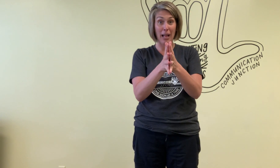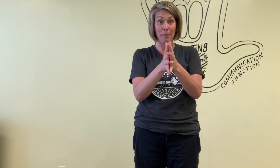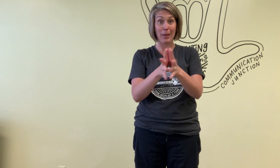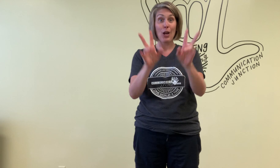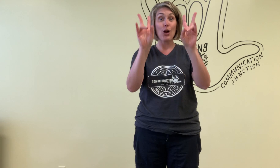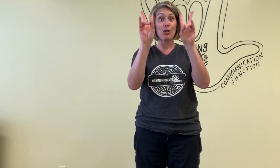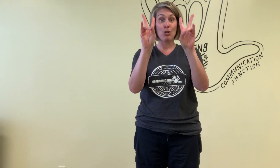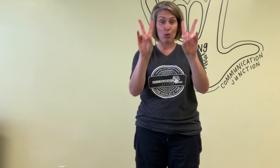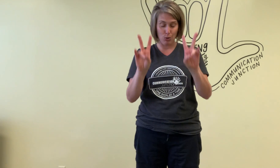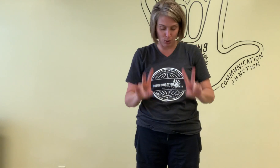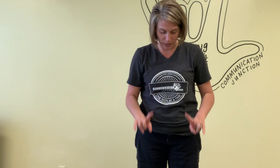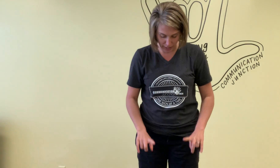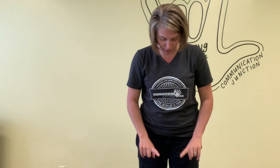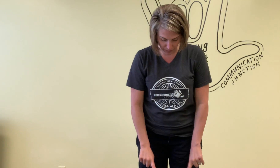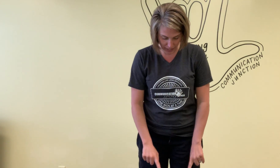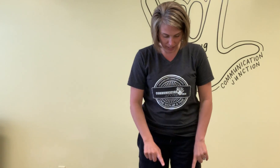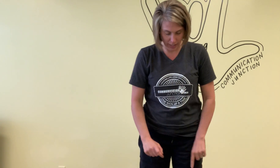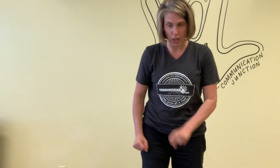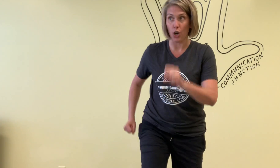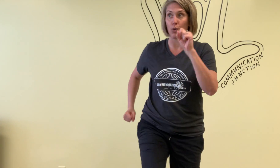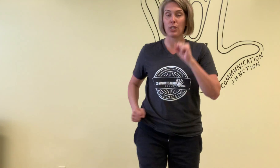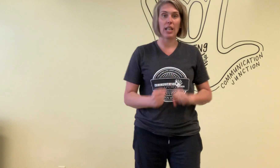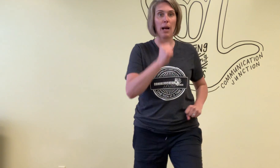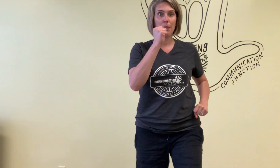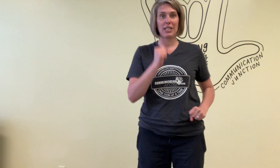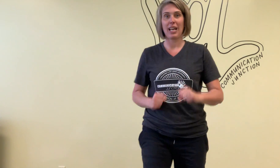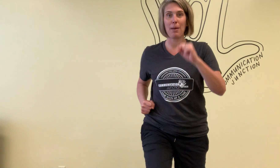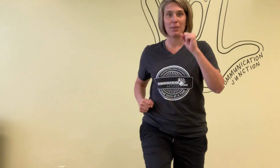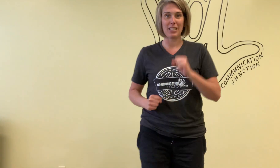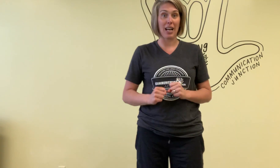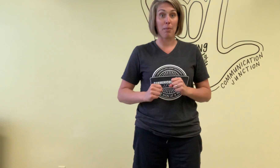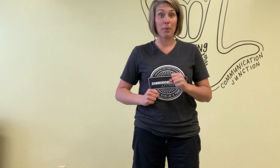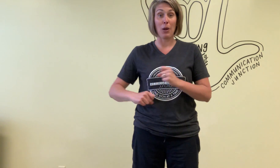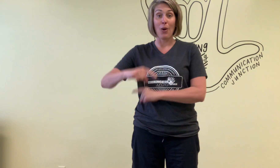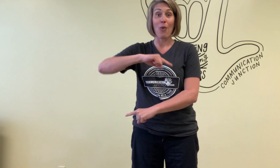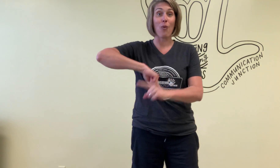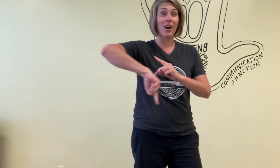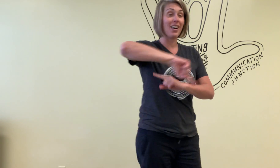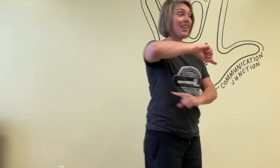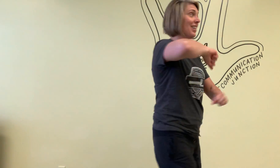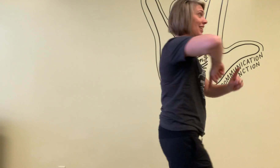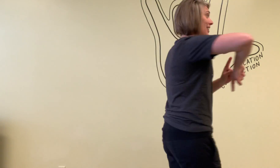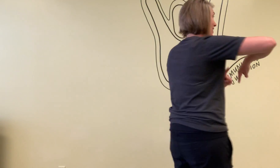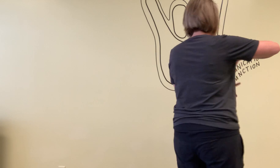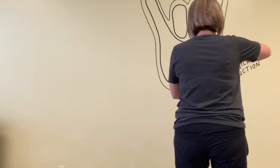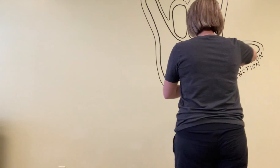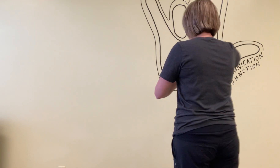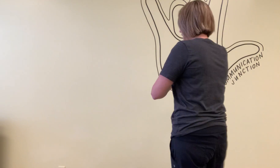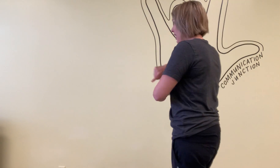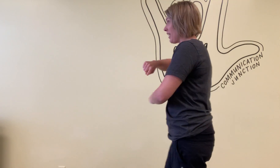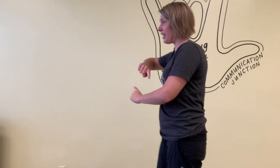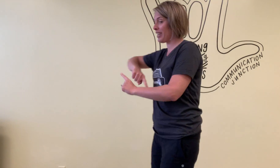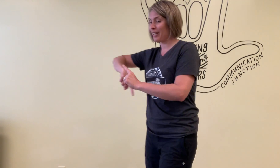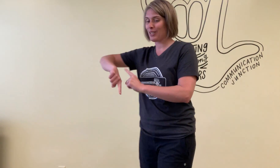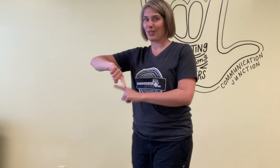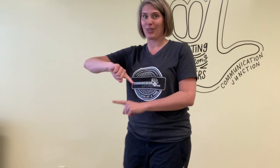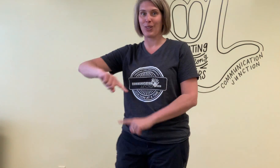clap. 2 little feet go stomp, stomp, stomp. 1 little body